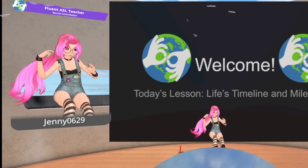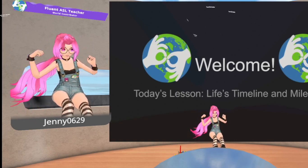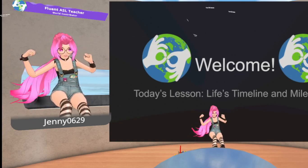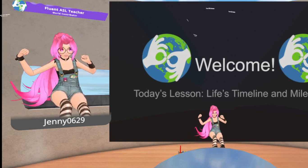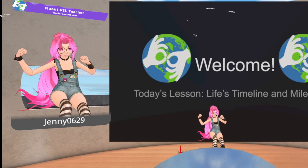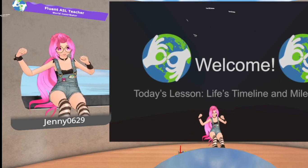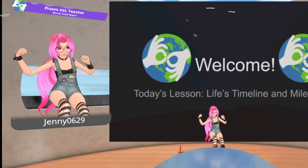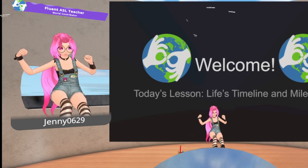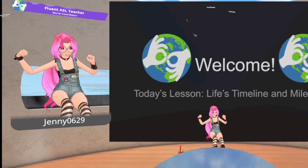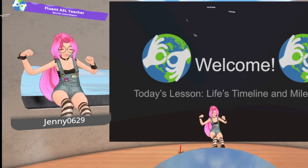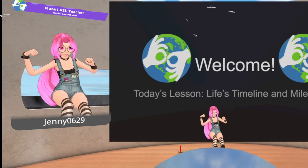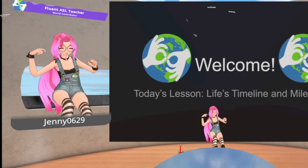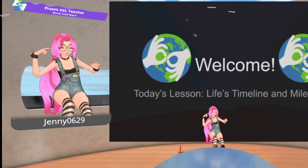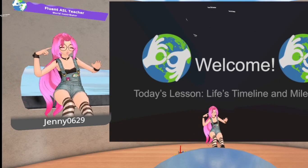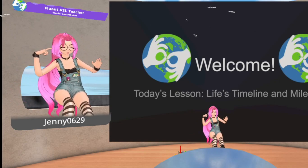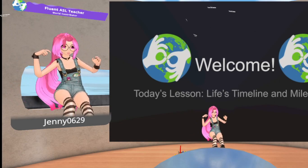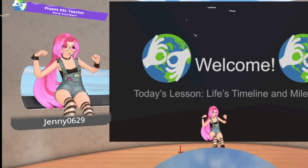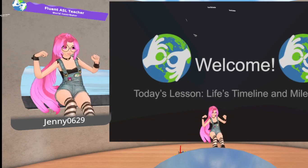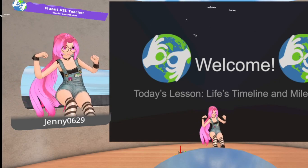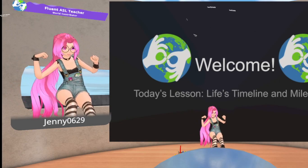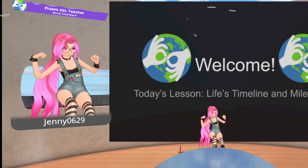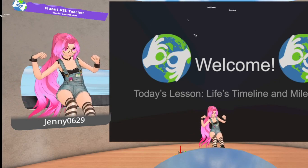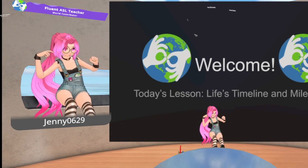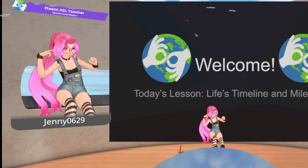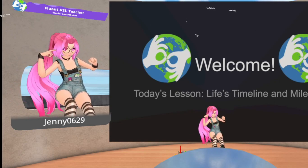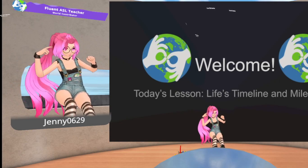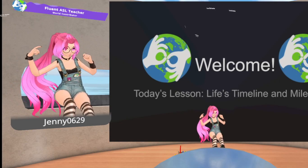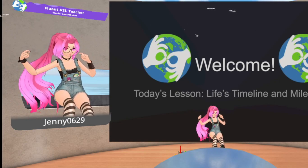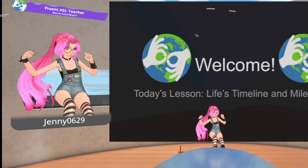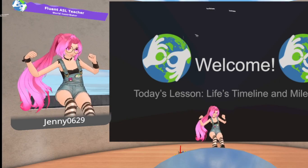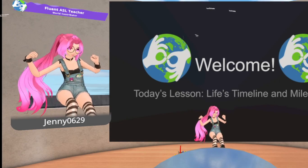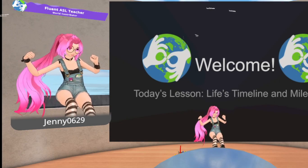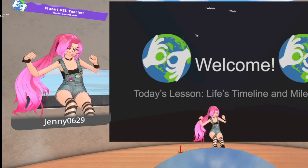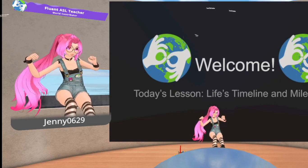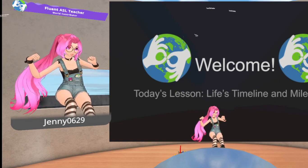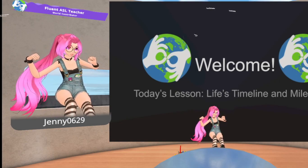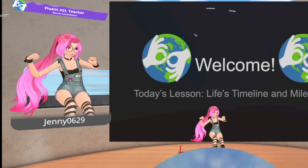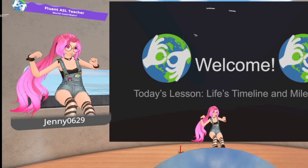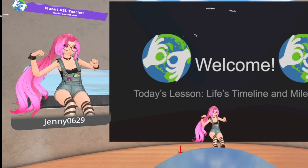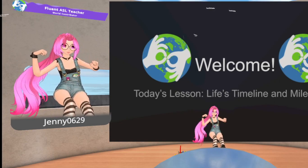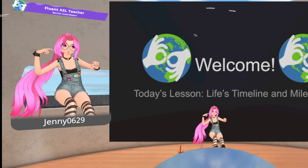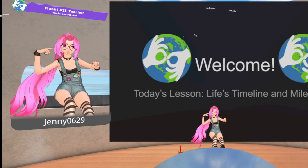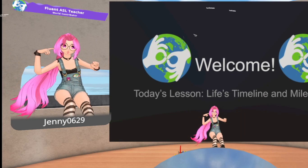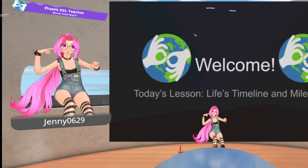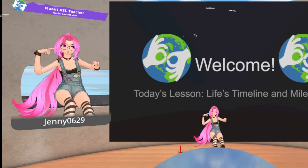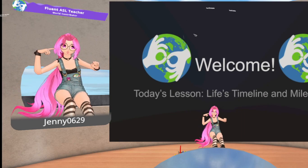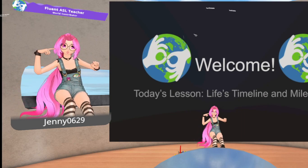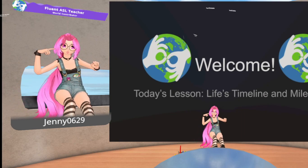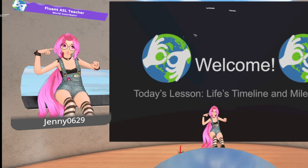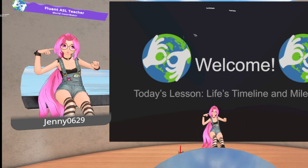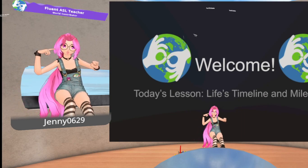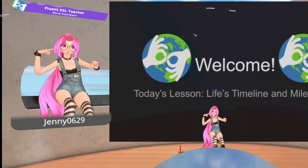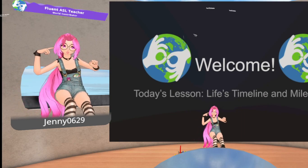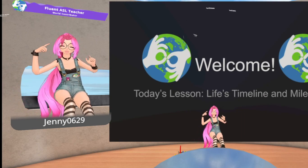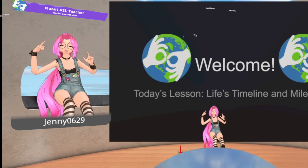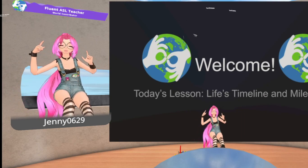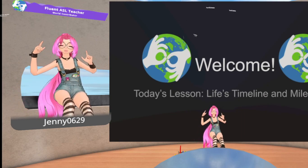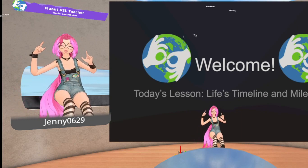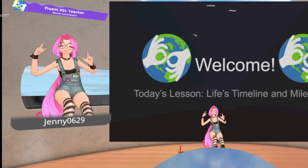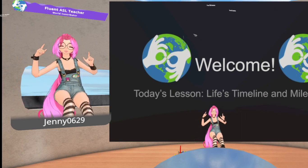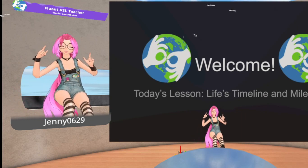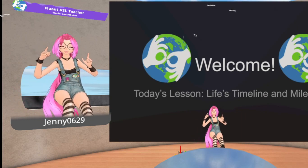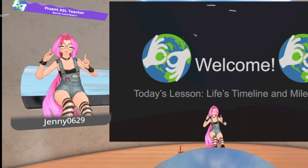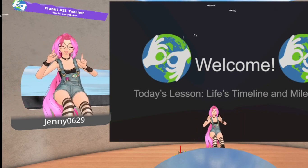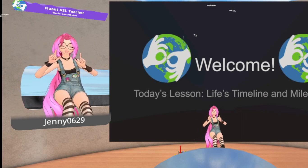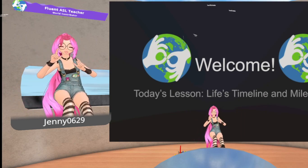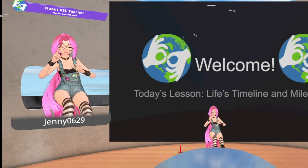and then making fists, like showing the vibrations. Pointing to your ear and then going out like this. I've also seen, and